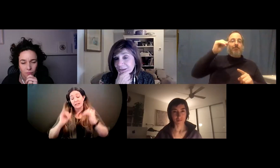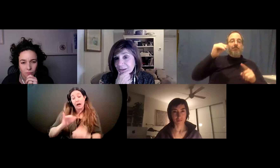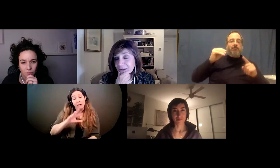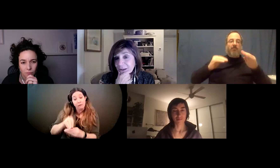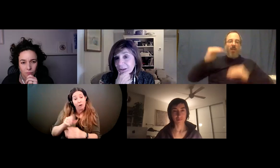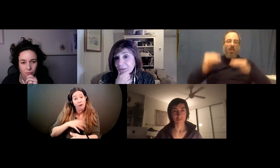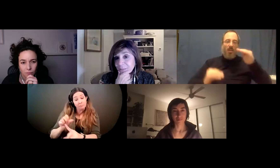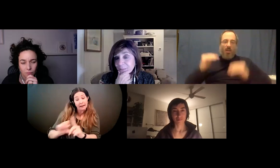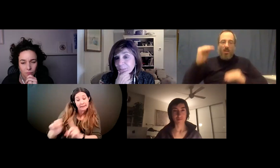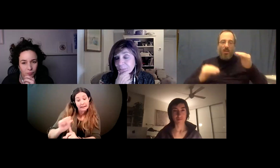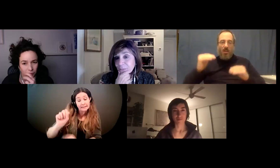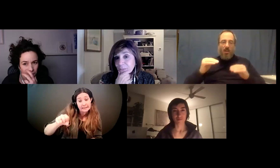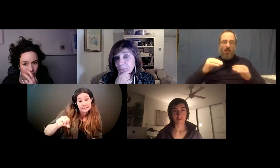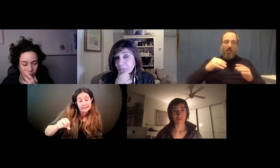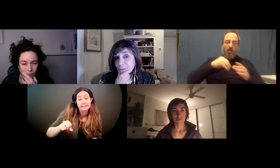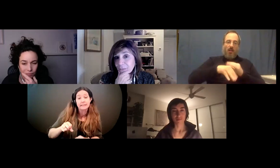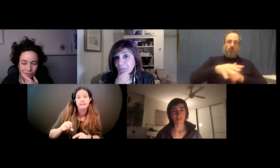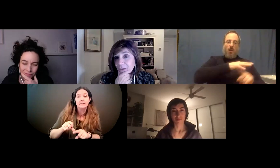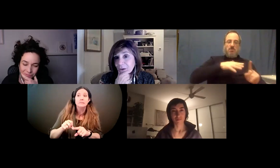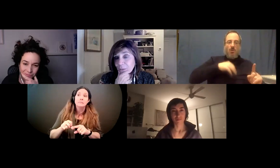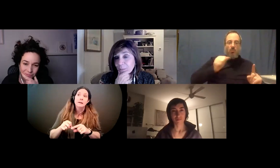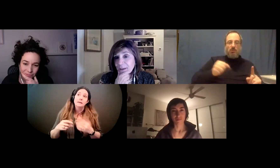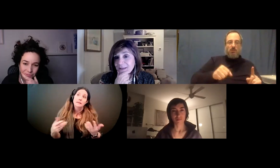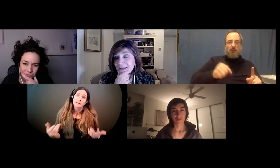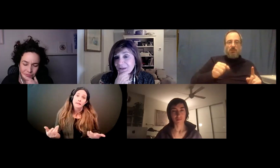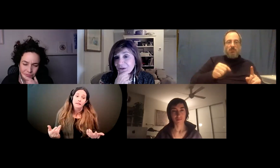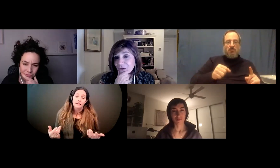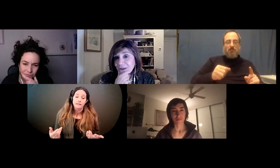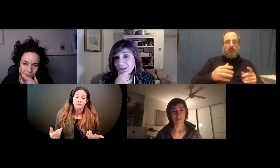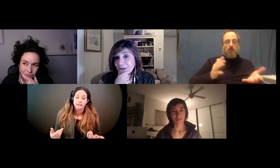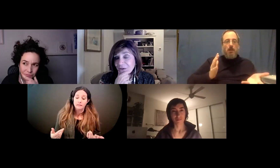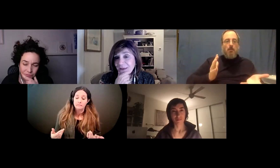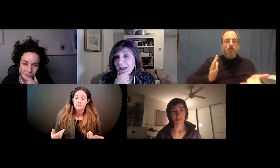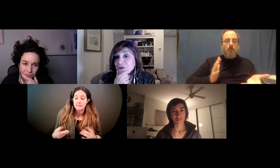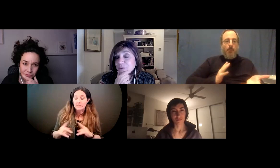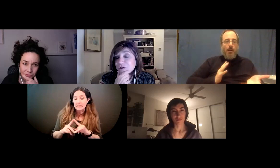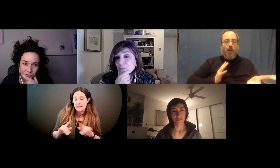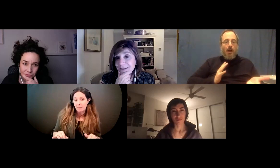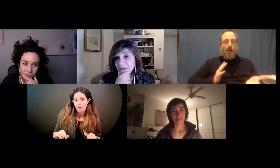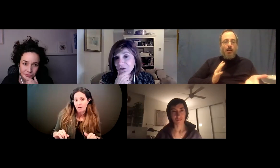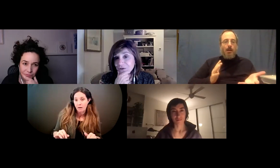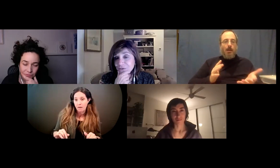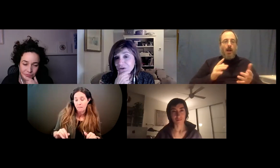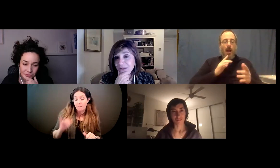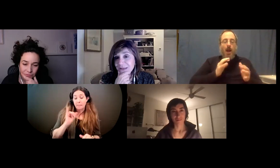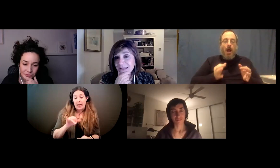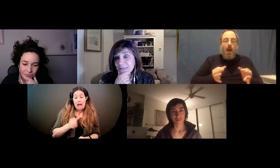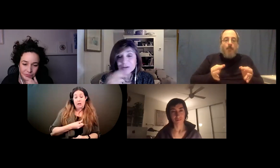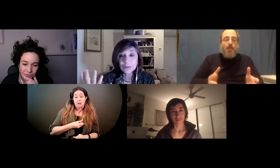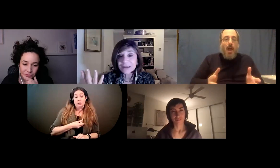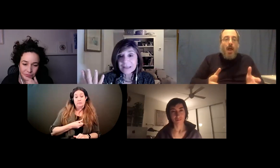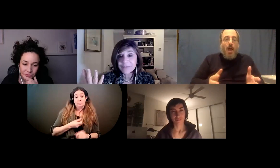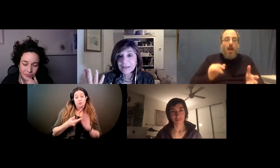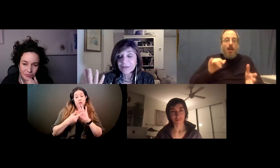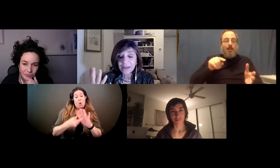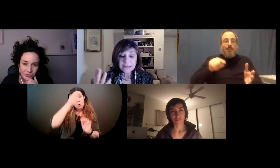But they had to express the gender injustice by